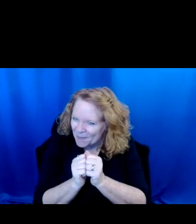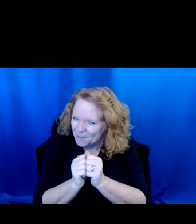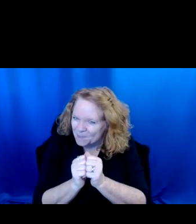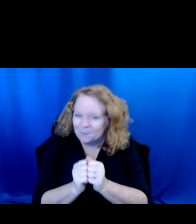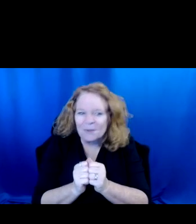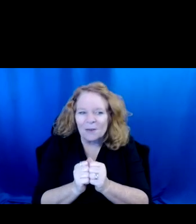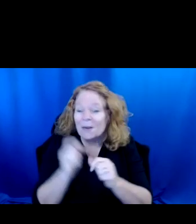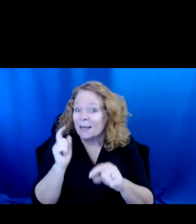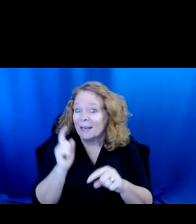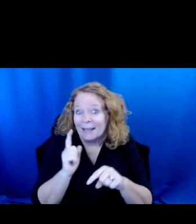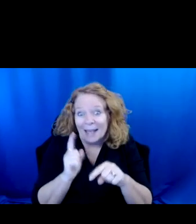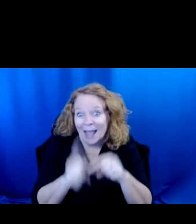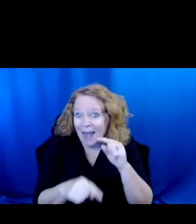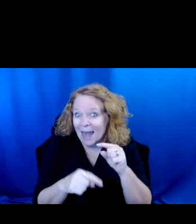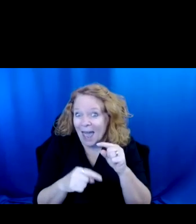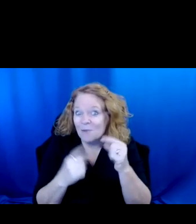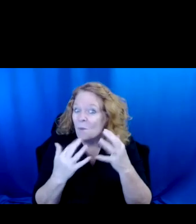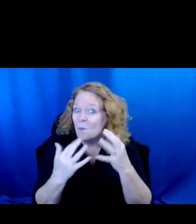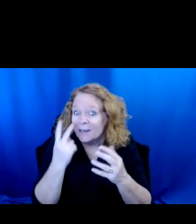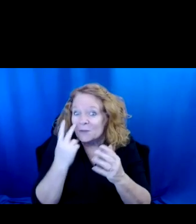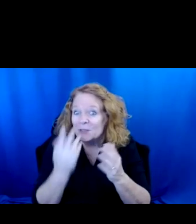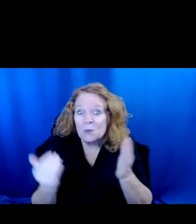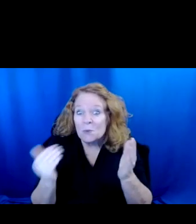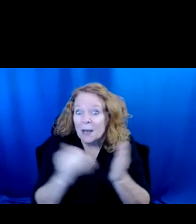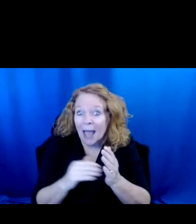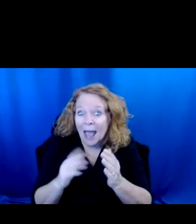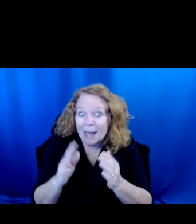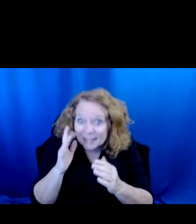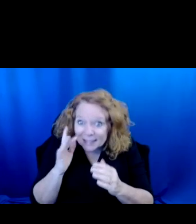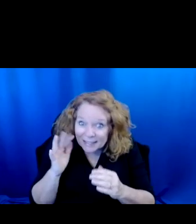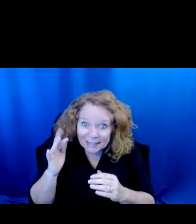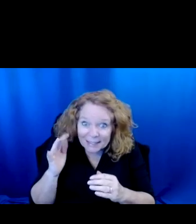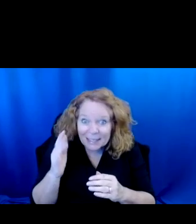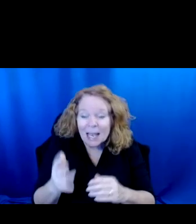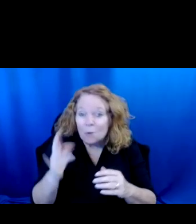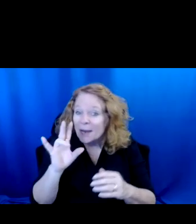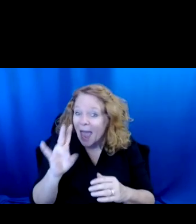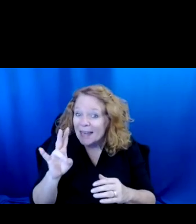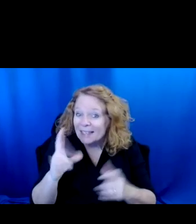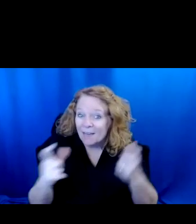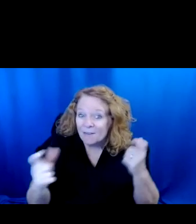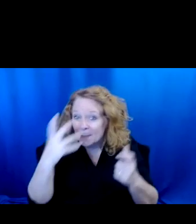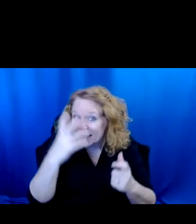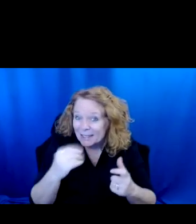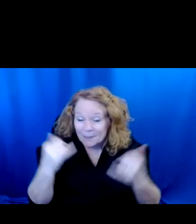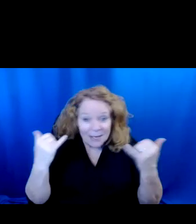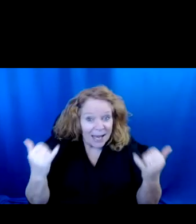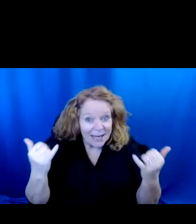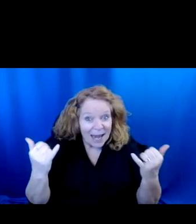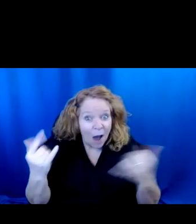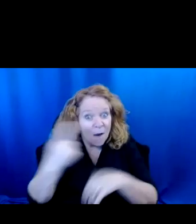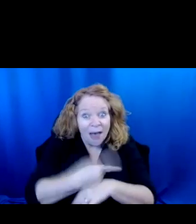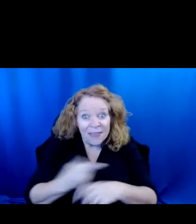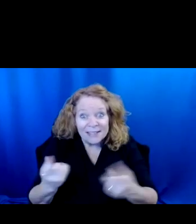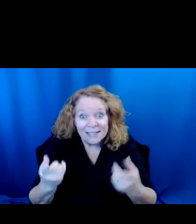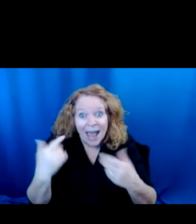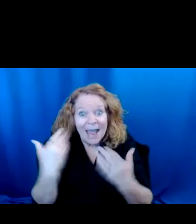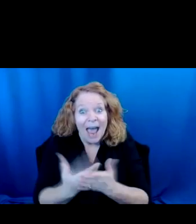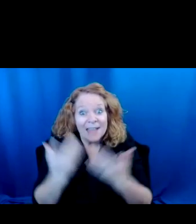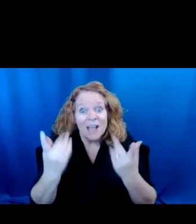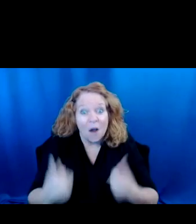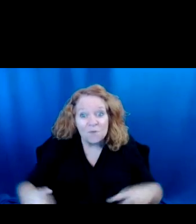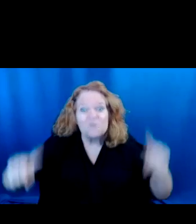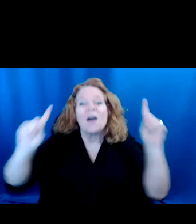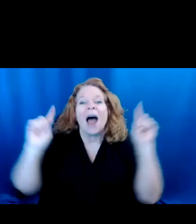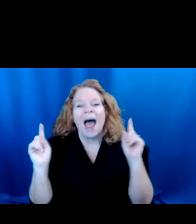We've not been able to wait to see you again, boys and girls. We had 7 big sleeps, and now we're here again, boys and girls. It's always wonderful to